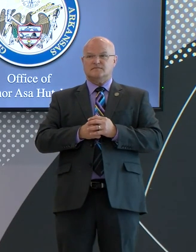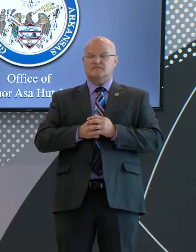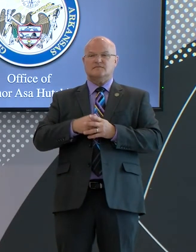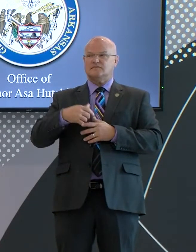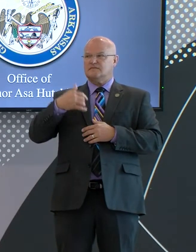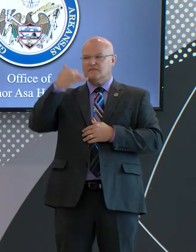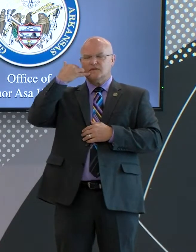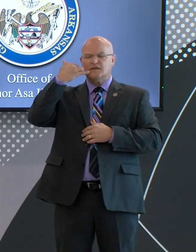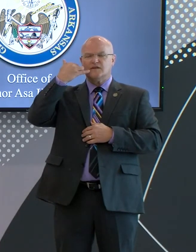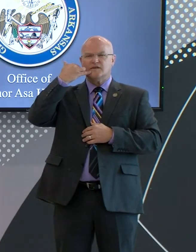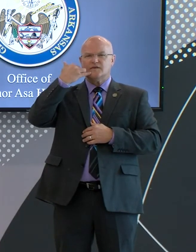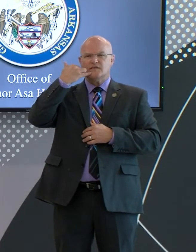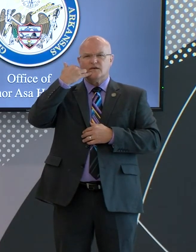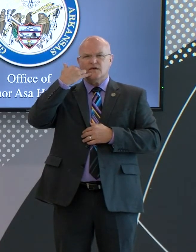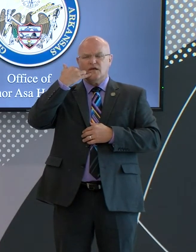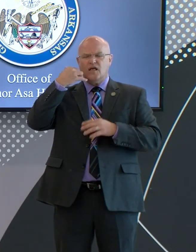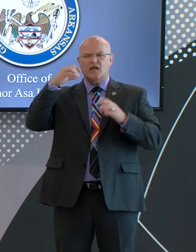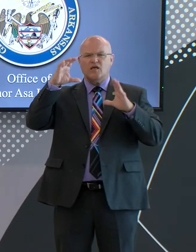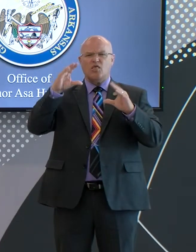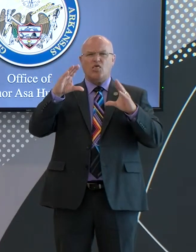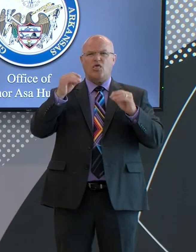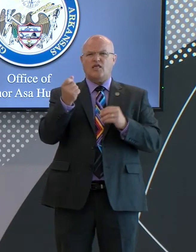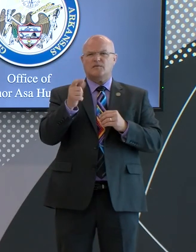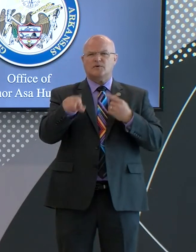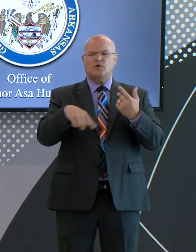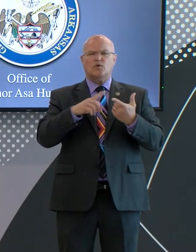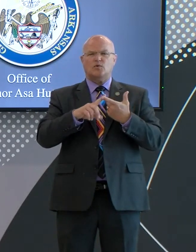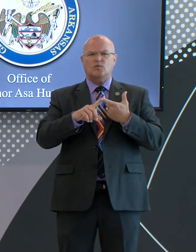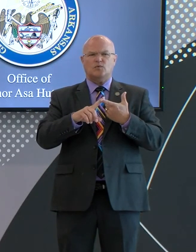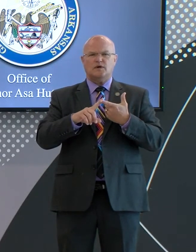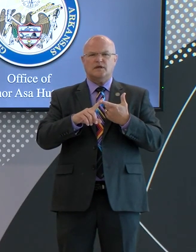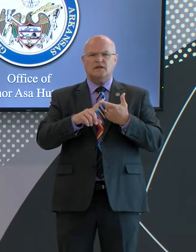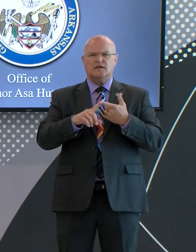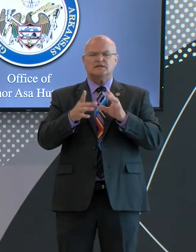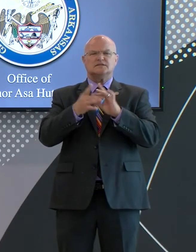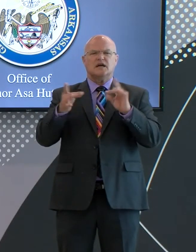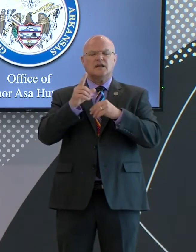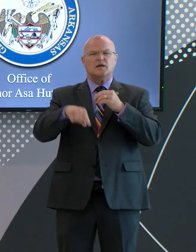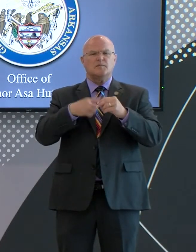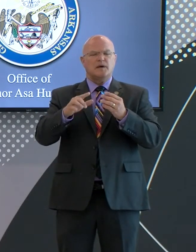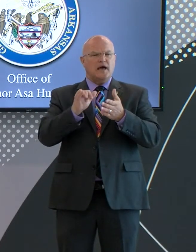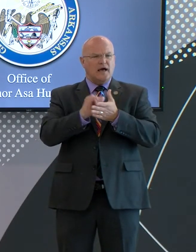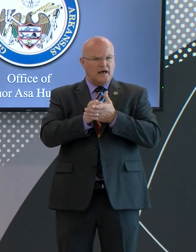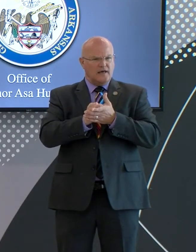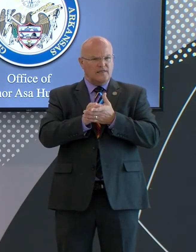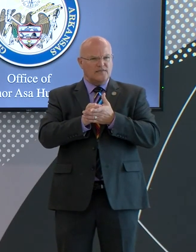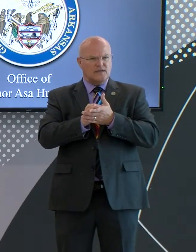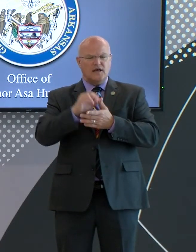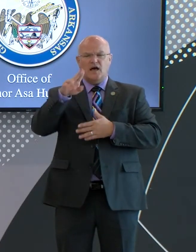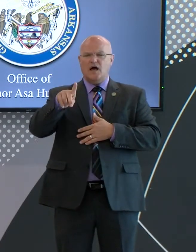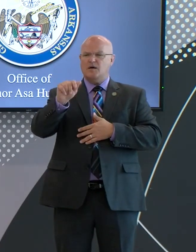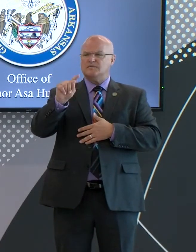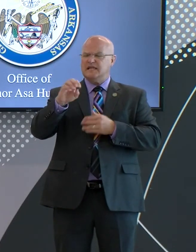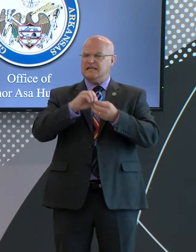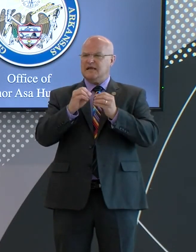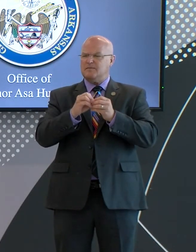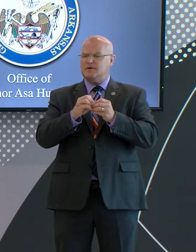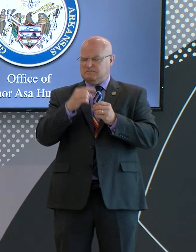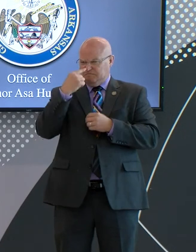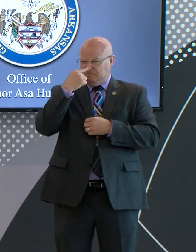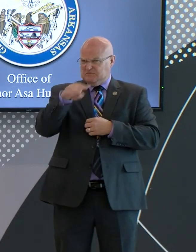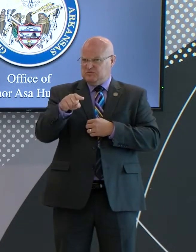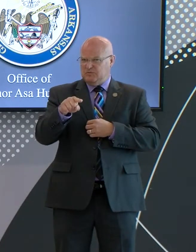Governor, I think you were cutting out a little earlier when going over the updated numbers. Would you mind